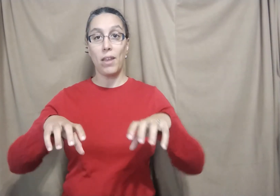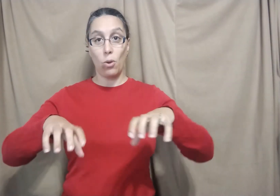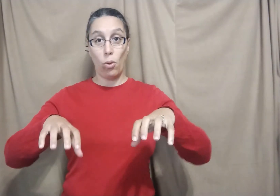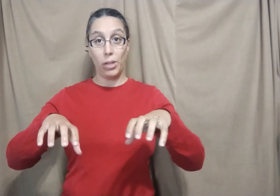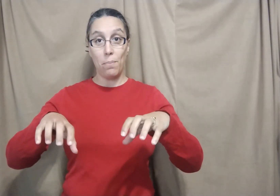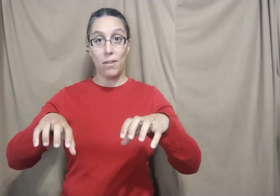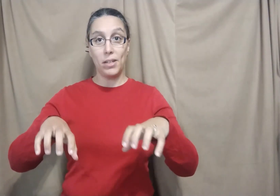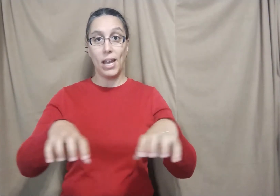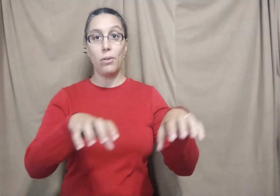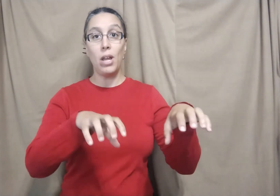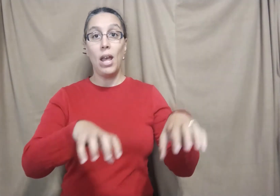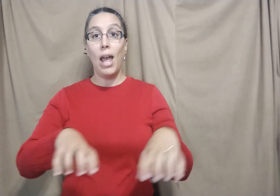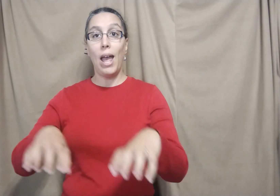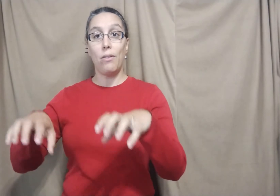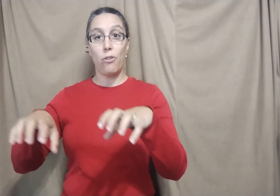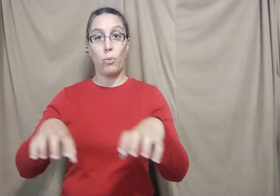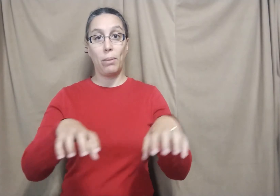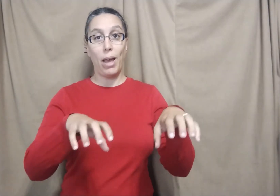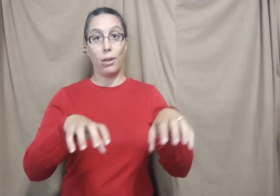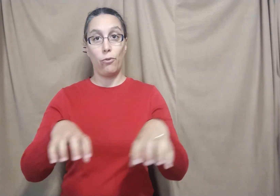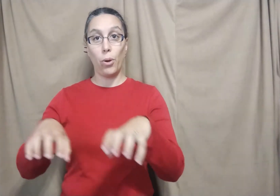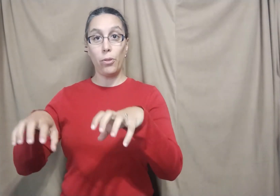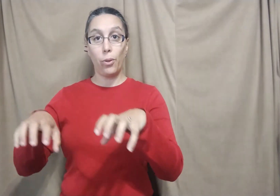hold upside down and swing back and forth.